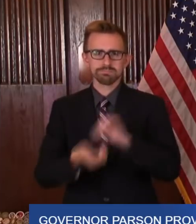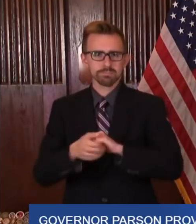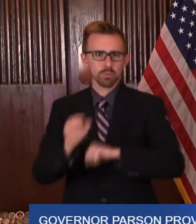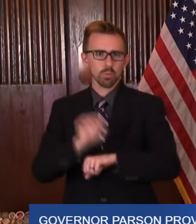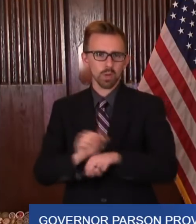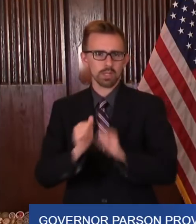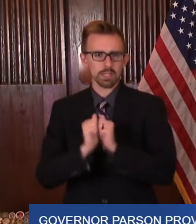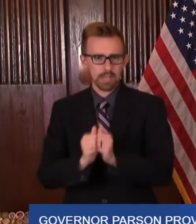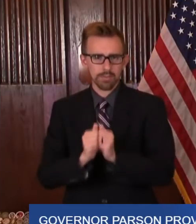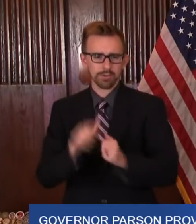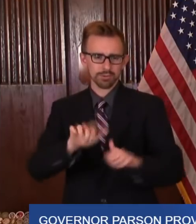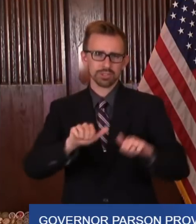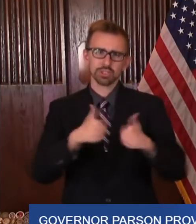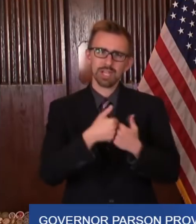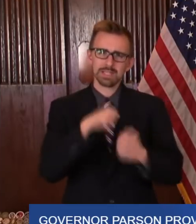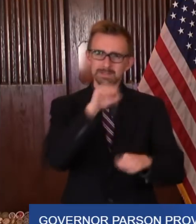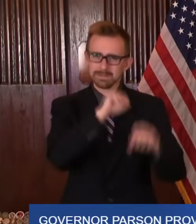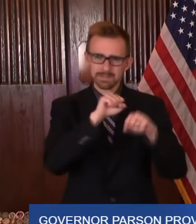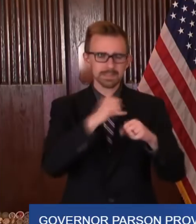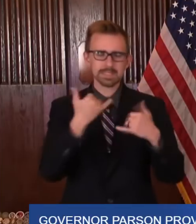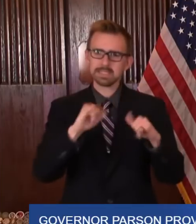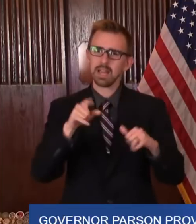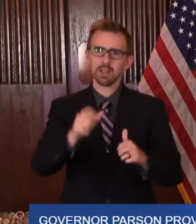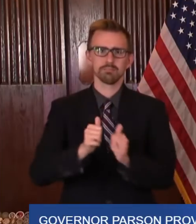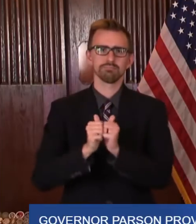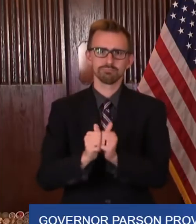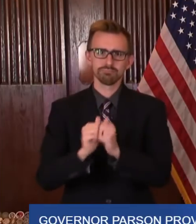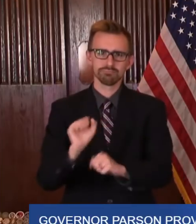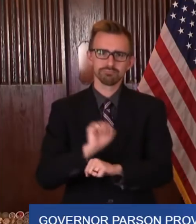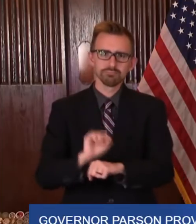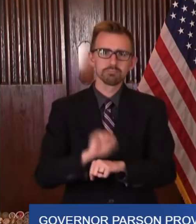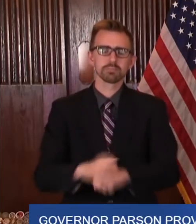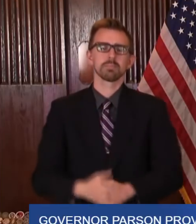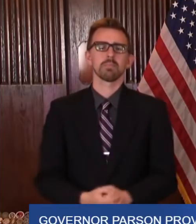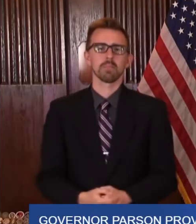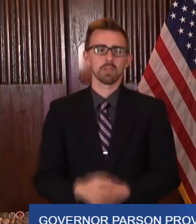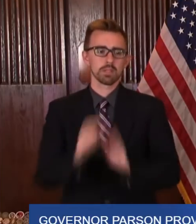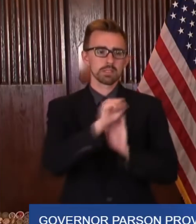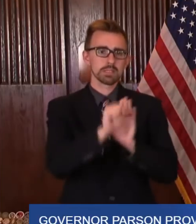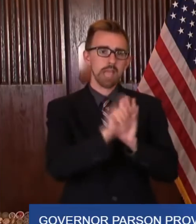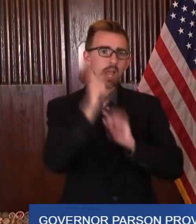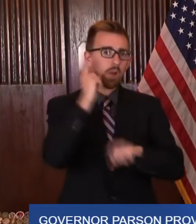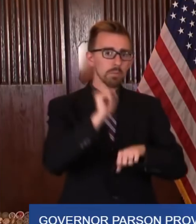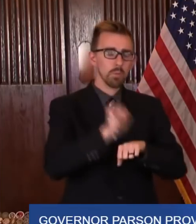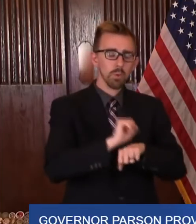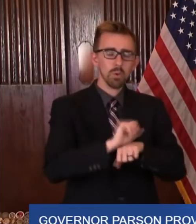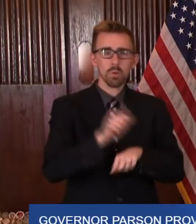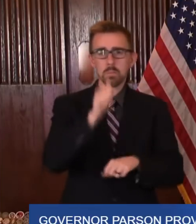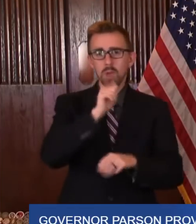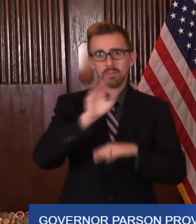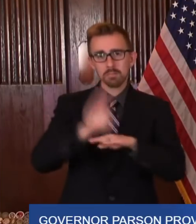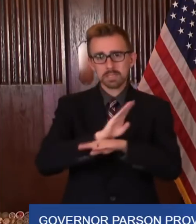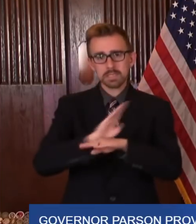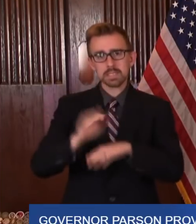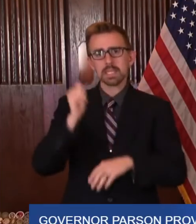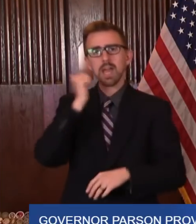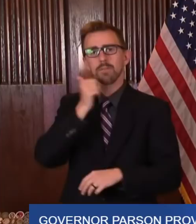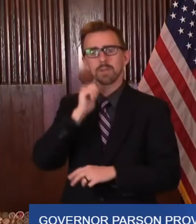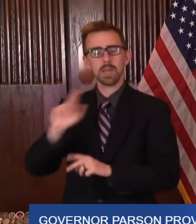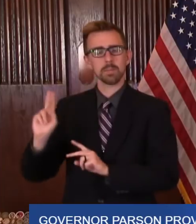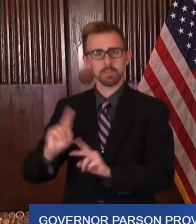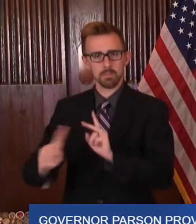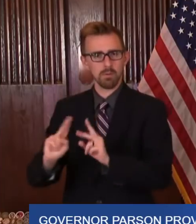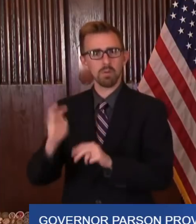this challenging time. From state government to the private sector to everyday citizens,